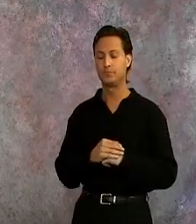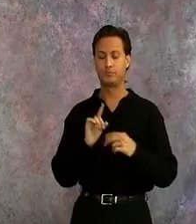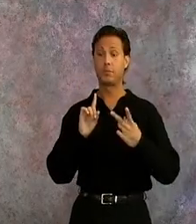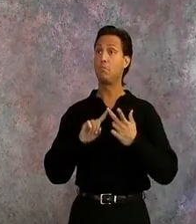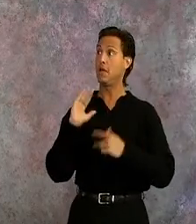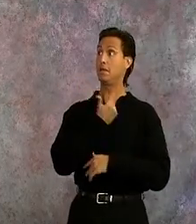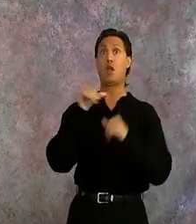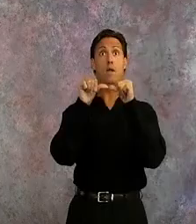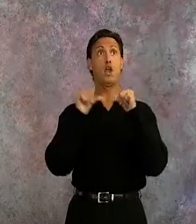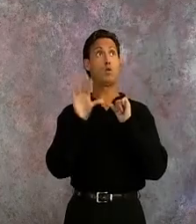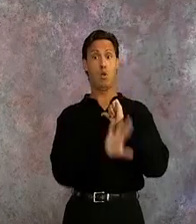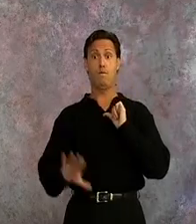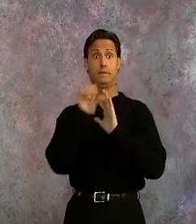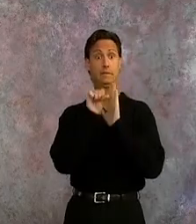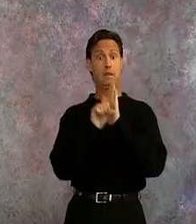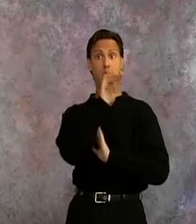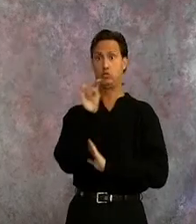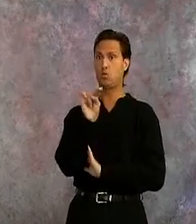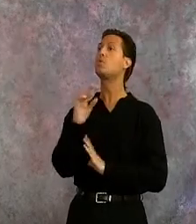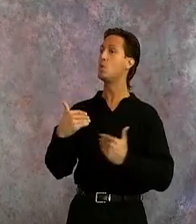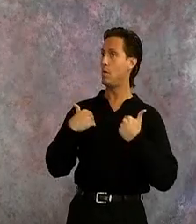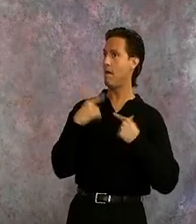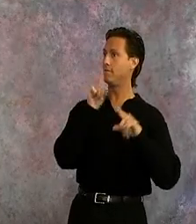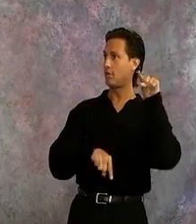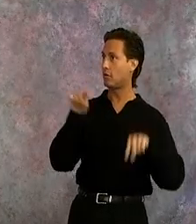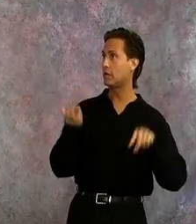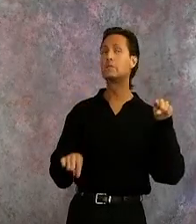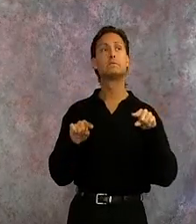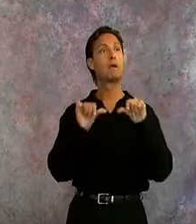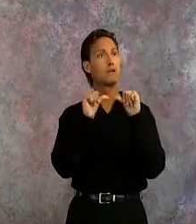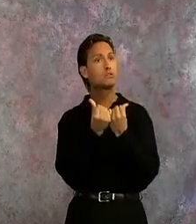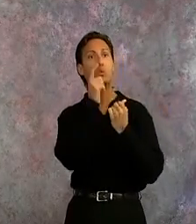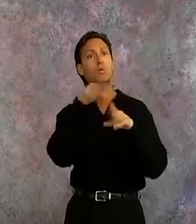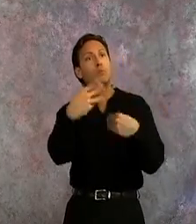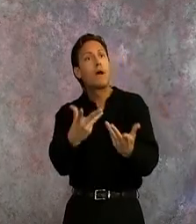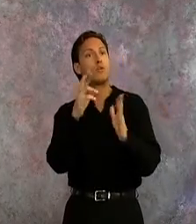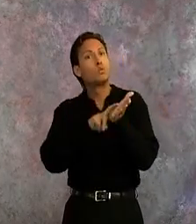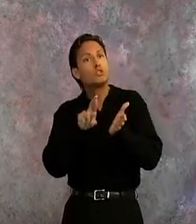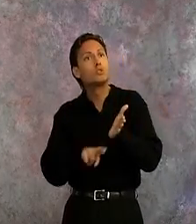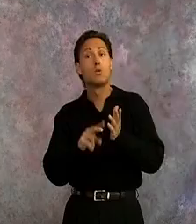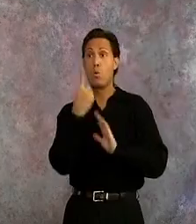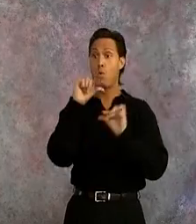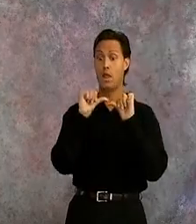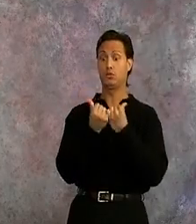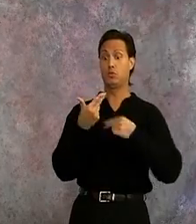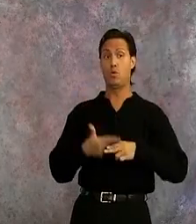region, in Minnesota in particular. Wilderness Inquiry has done a lot of research on different routes in the Boundary Waters that are